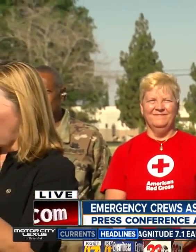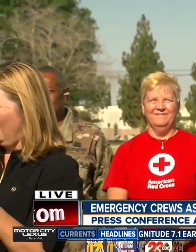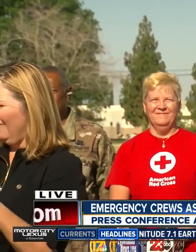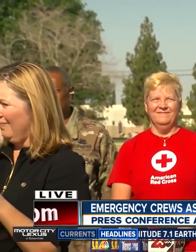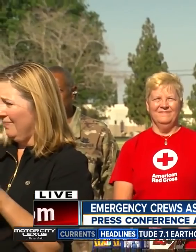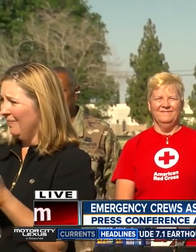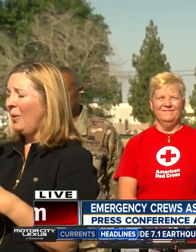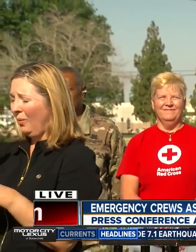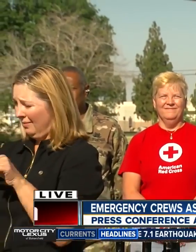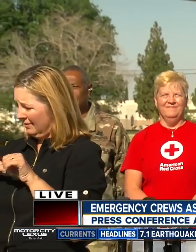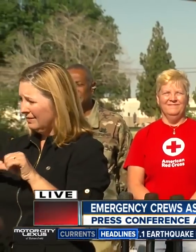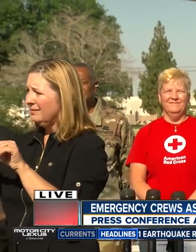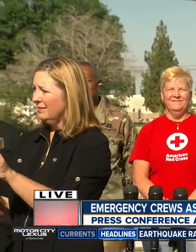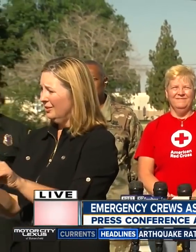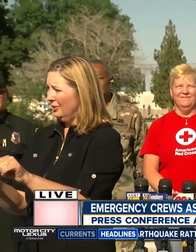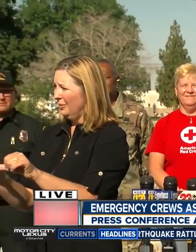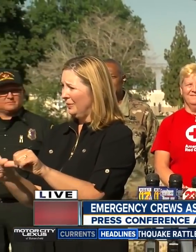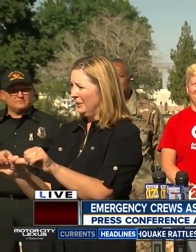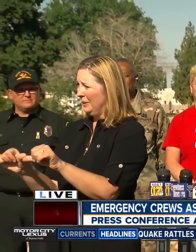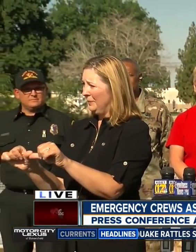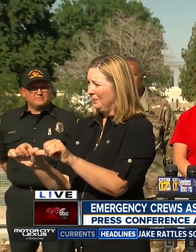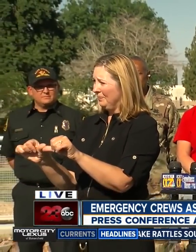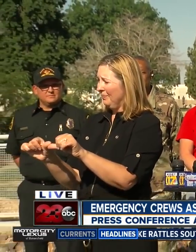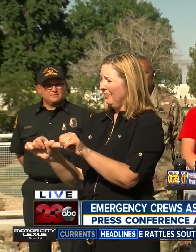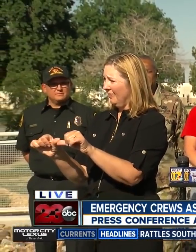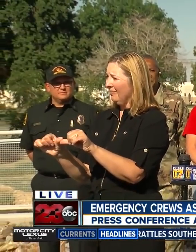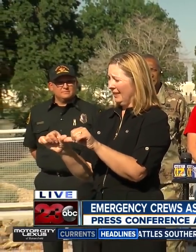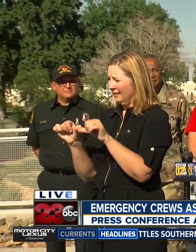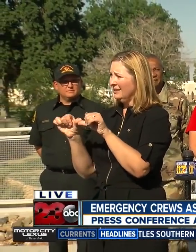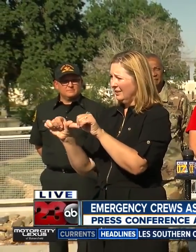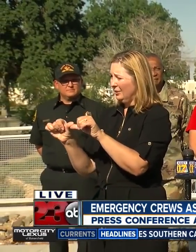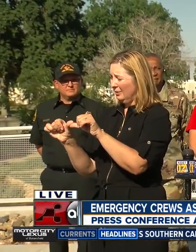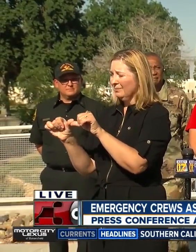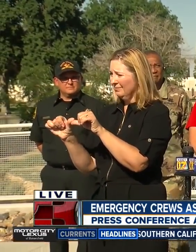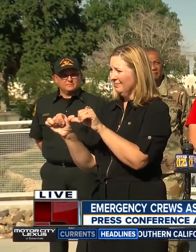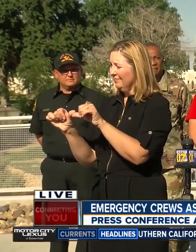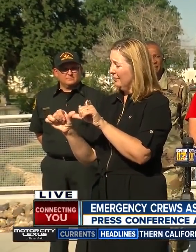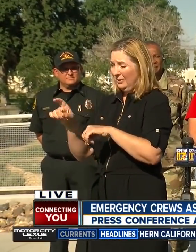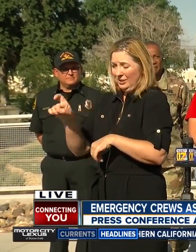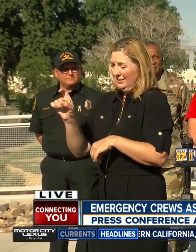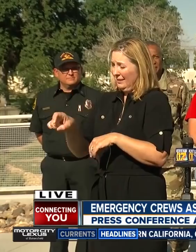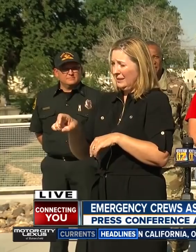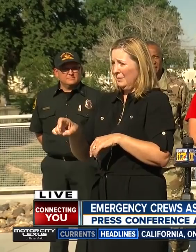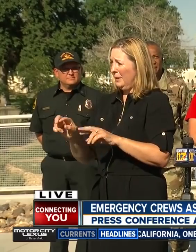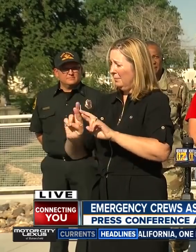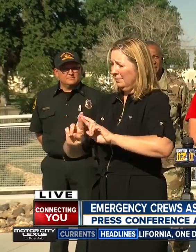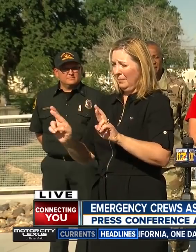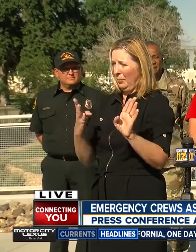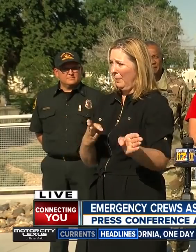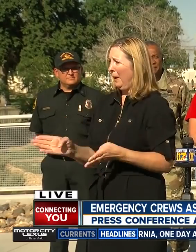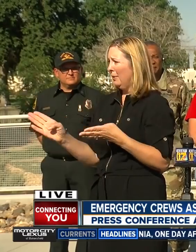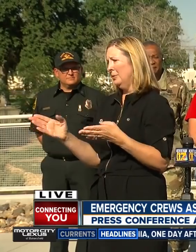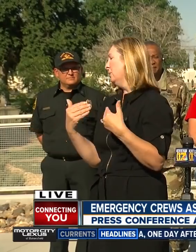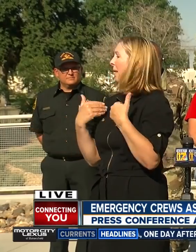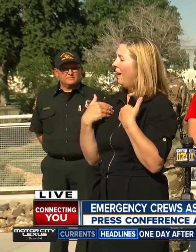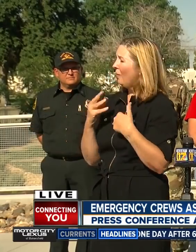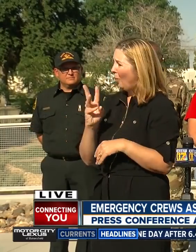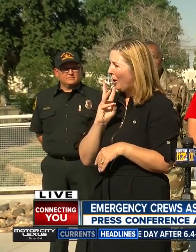on. You know, we need to continue on with our days, but we need to be prepared. Everybody needs to be prepared to have some